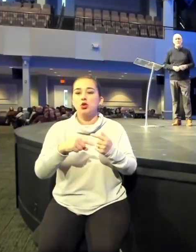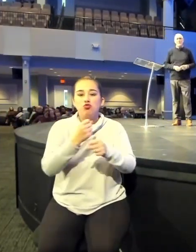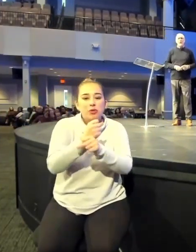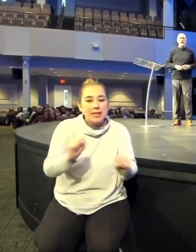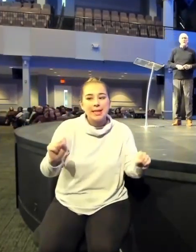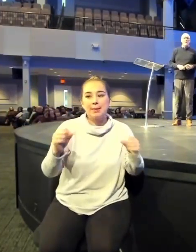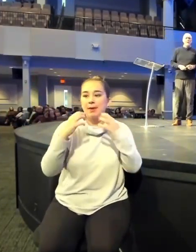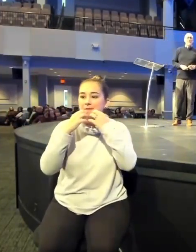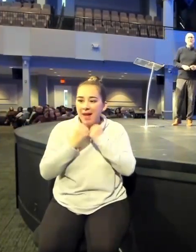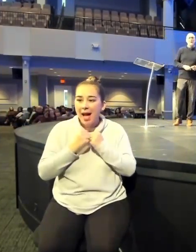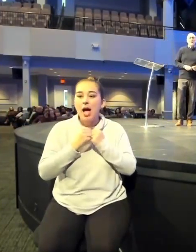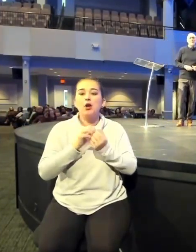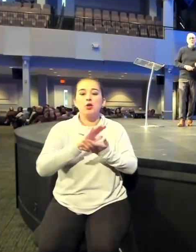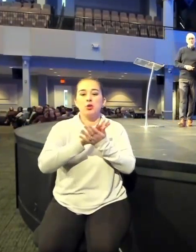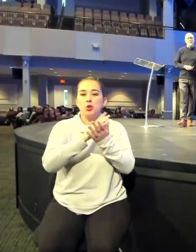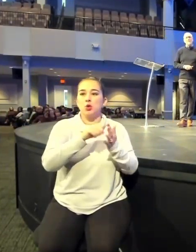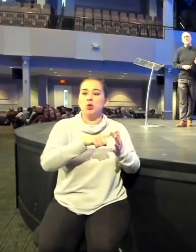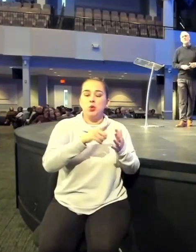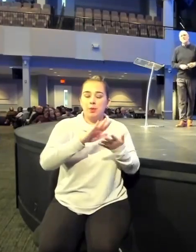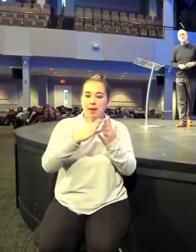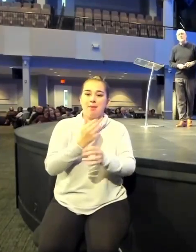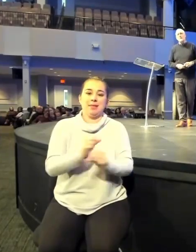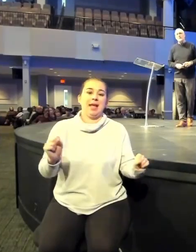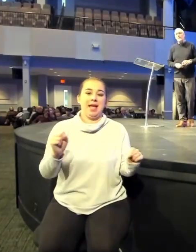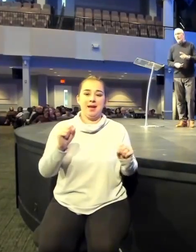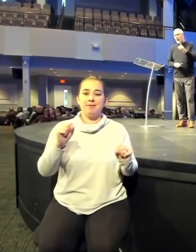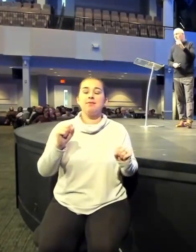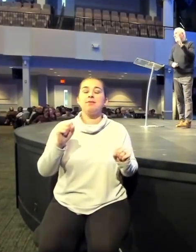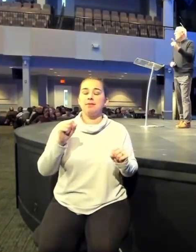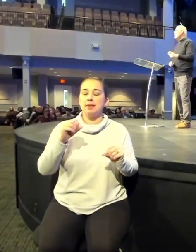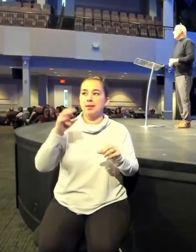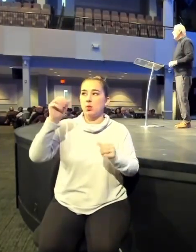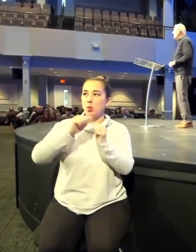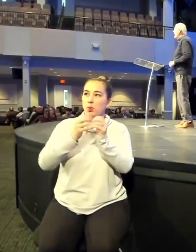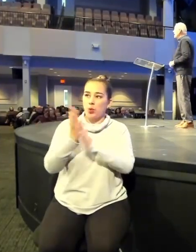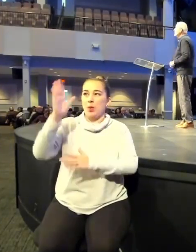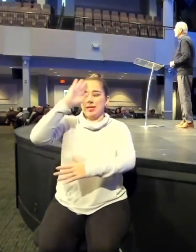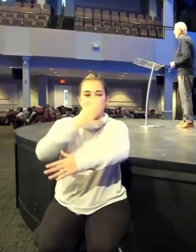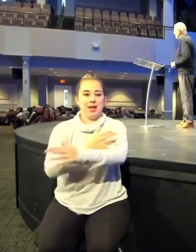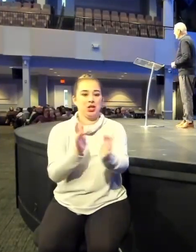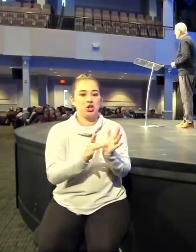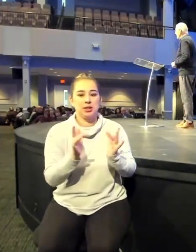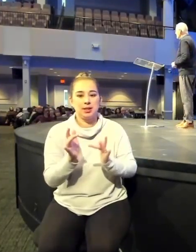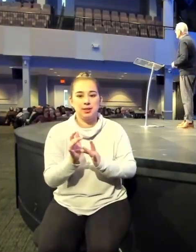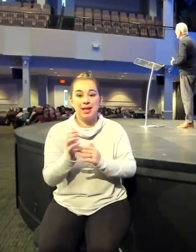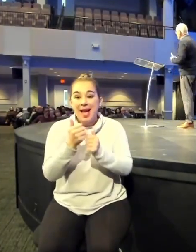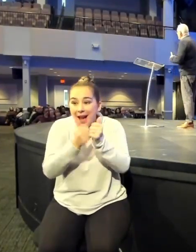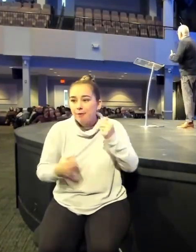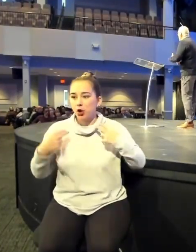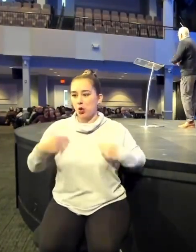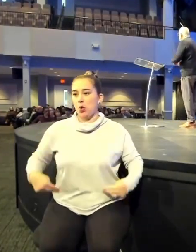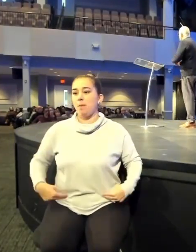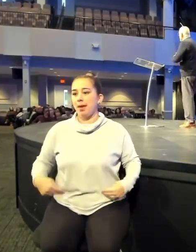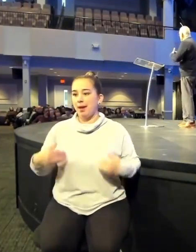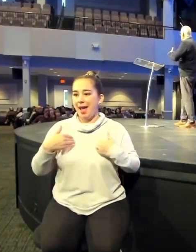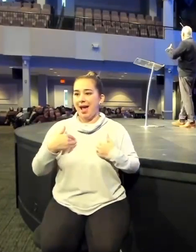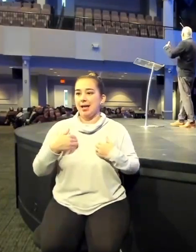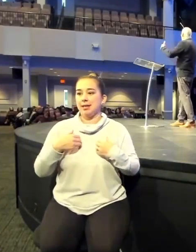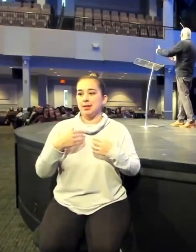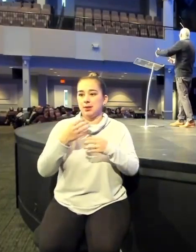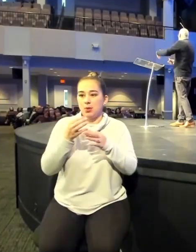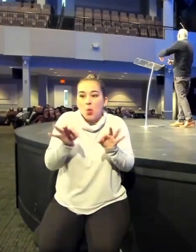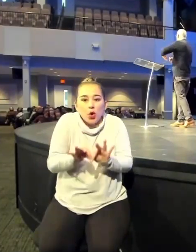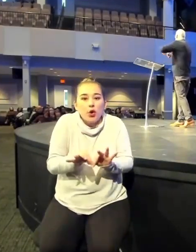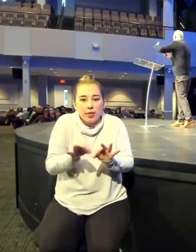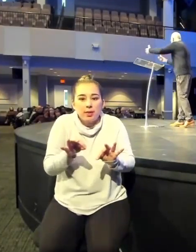and bring into the life of the kingdom through his son, Jesus. Every human being has worth. And so to love people is to think in